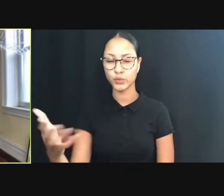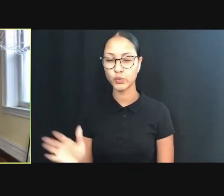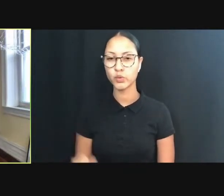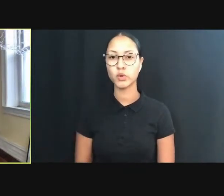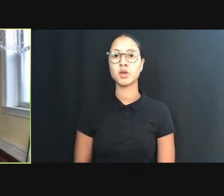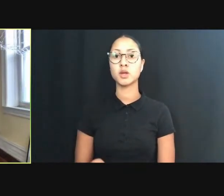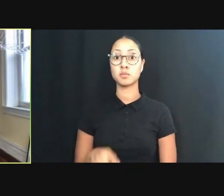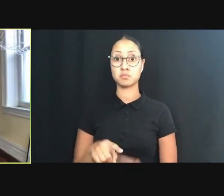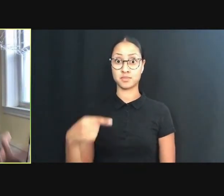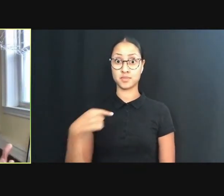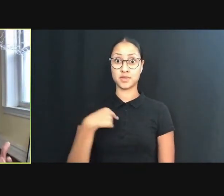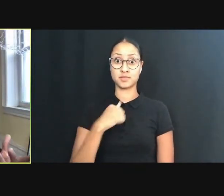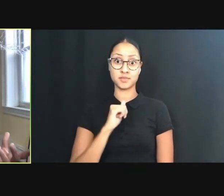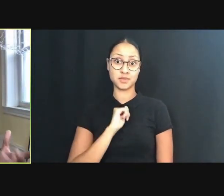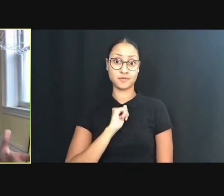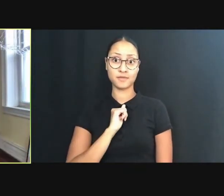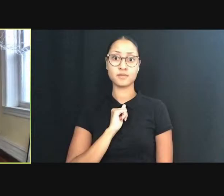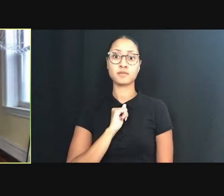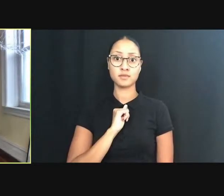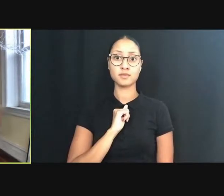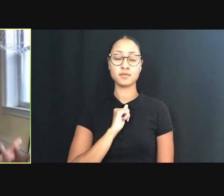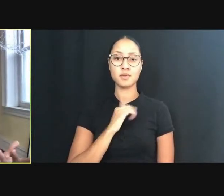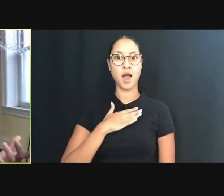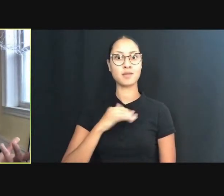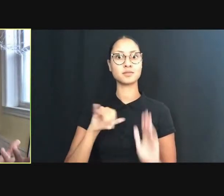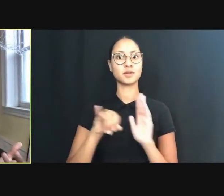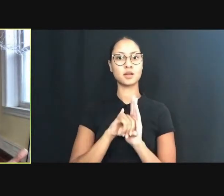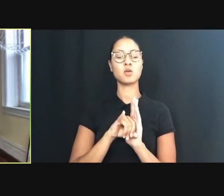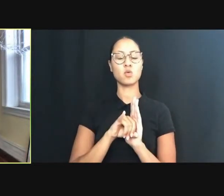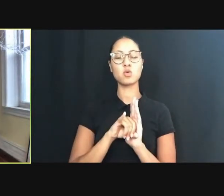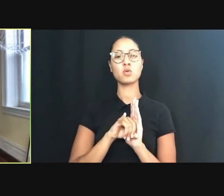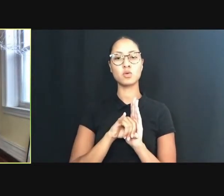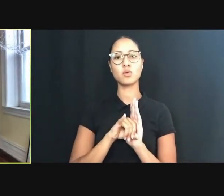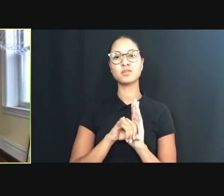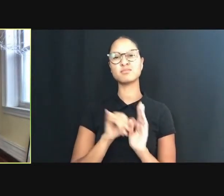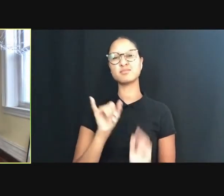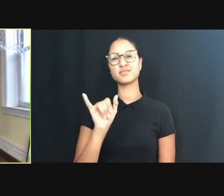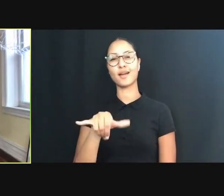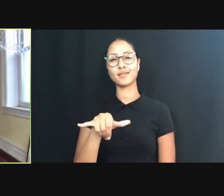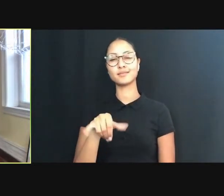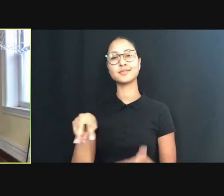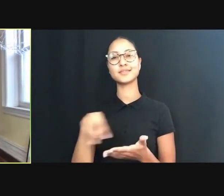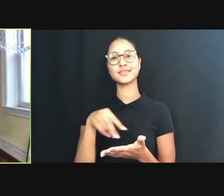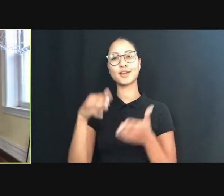oh, this is like my true self. Like, this is who I really am, you know?